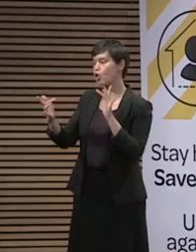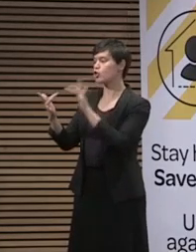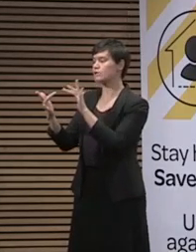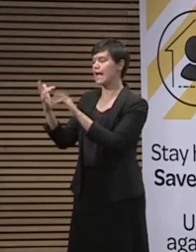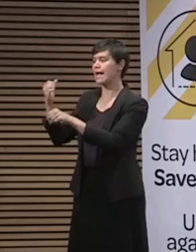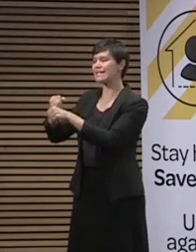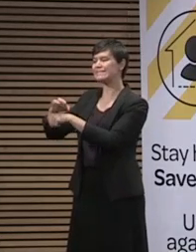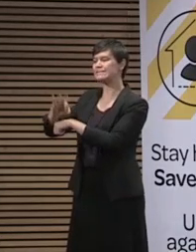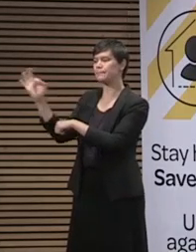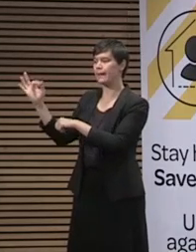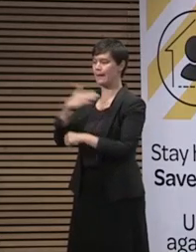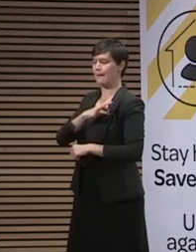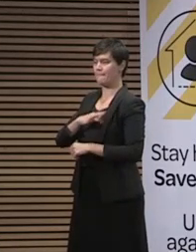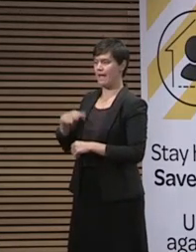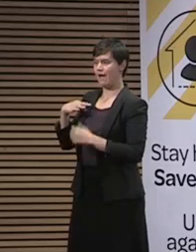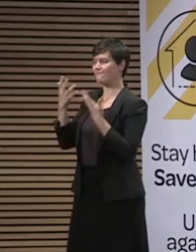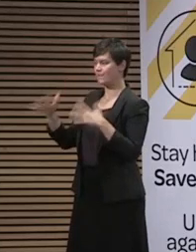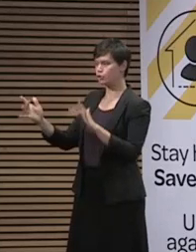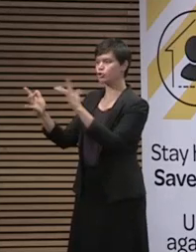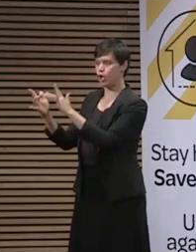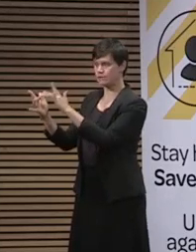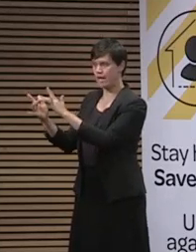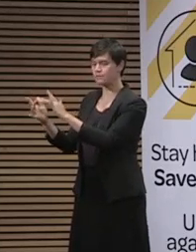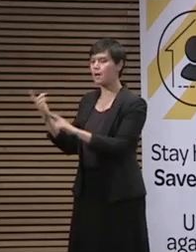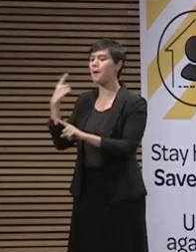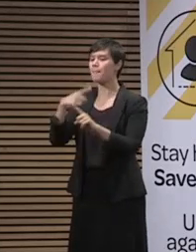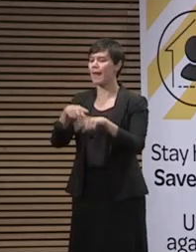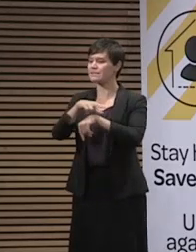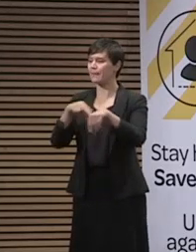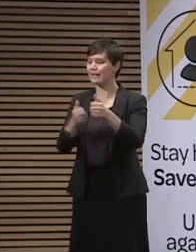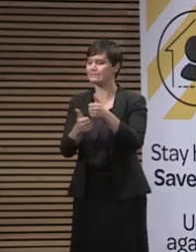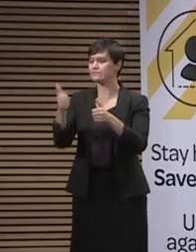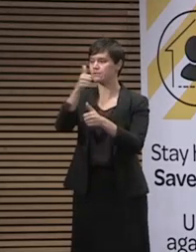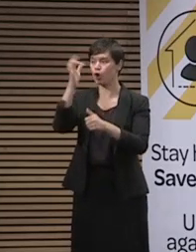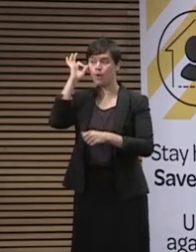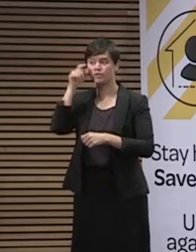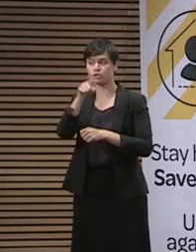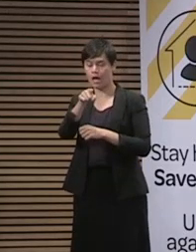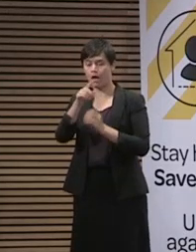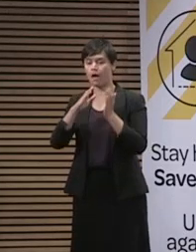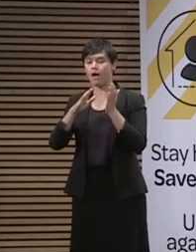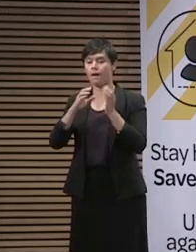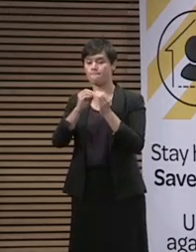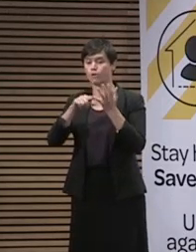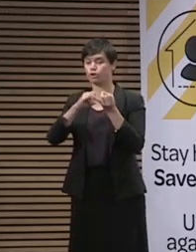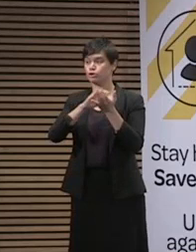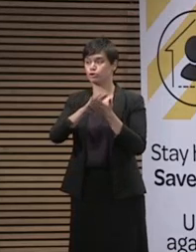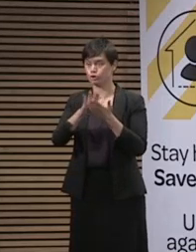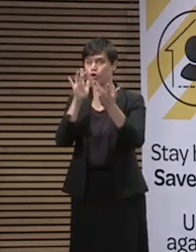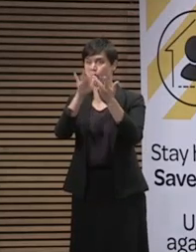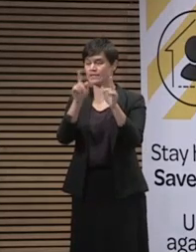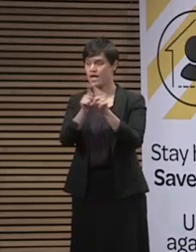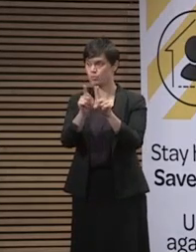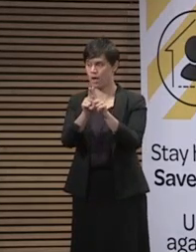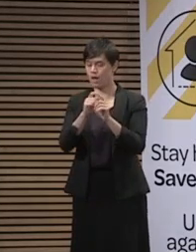issues. And equally, it's been raised with Commissioner Bush. My understanding is we don't have a resource issue and we don't